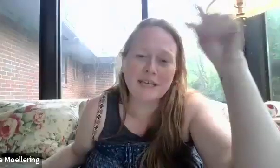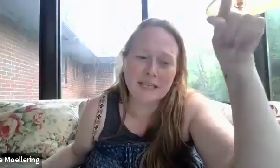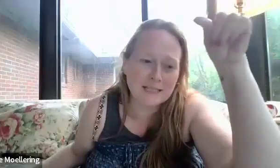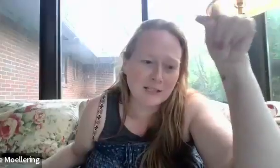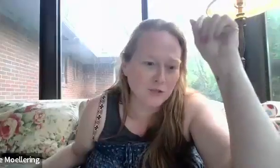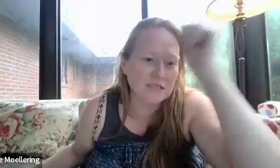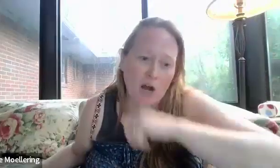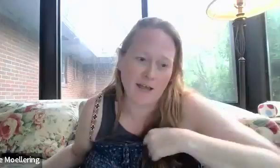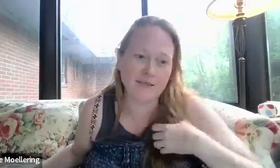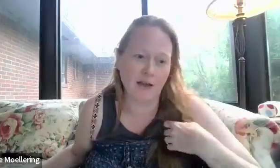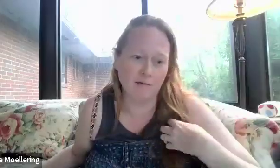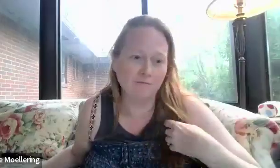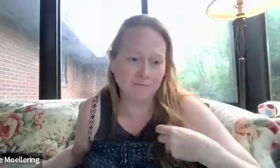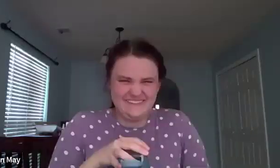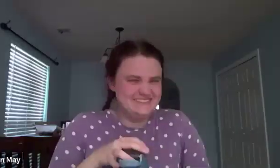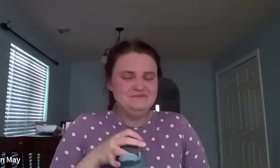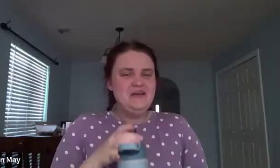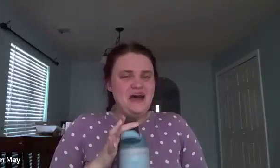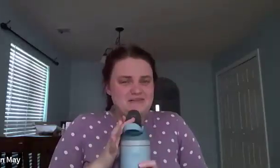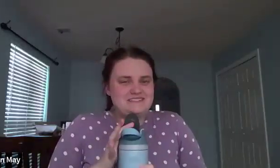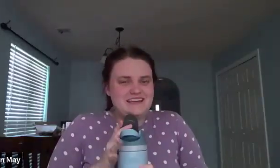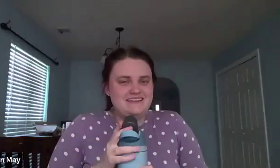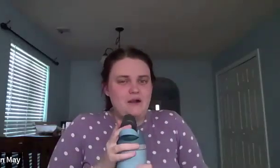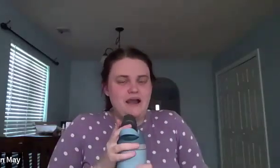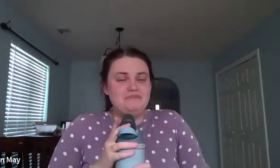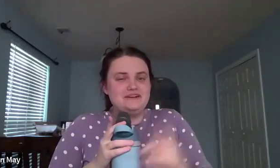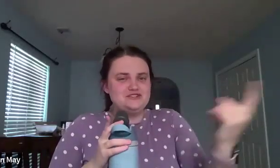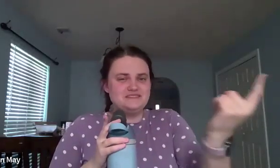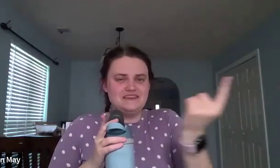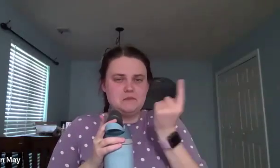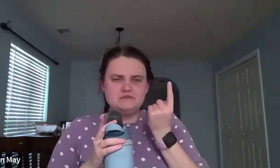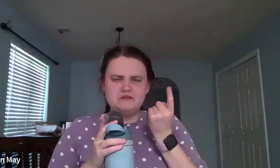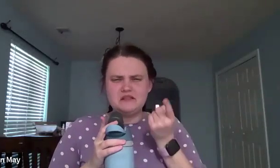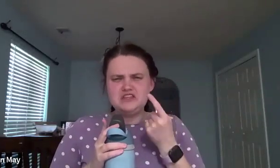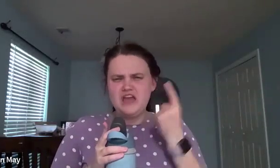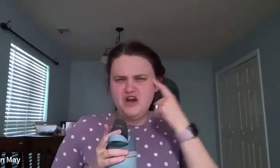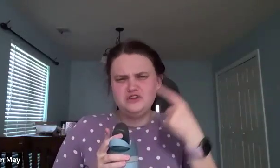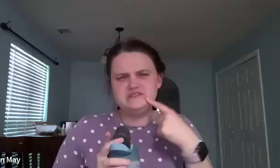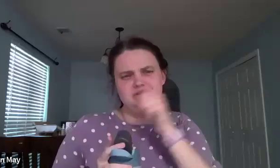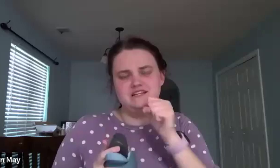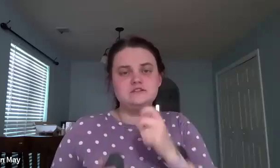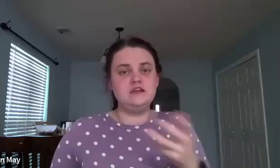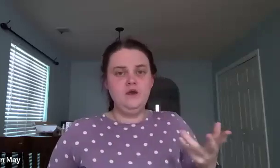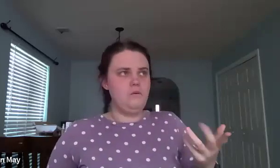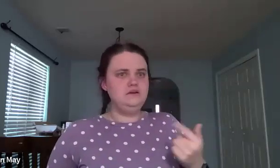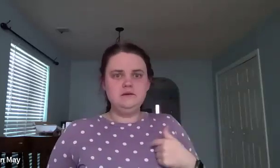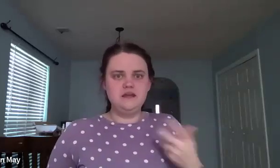that kid's teacher is not. So I was like, what? But it just was like, they came up to me like, I thought you said it was ice. I was like, are you coming at